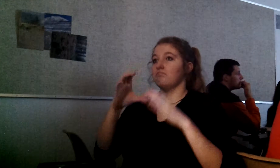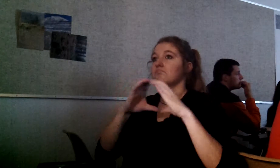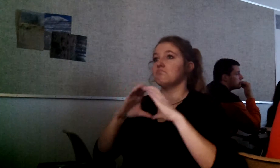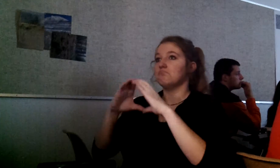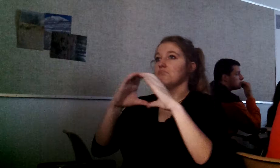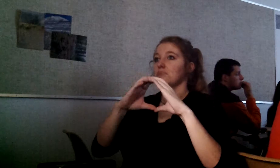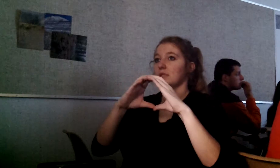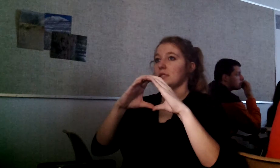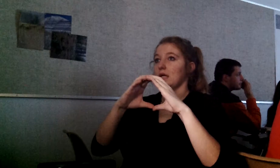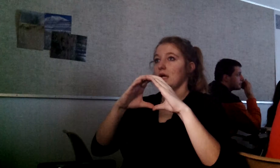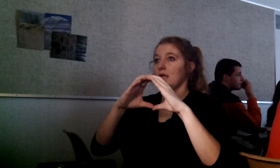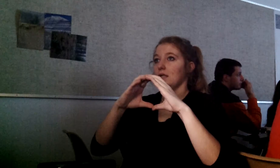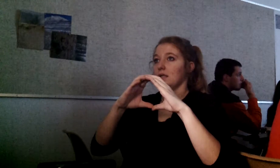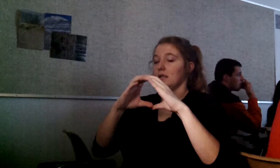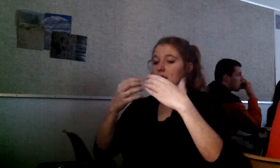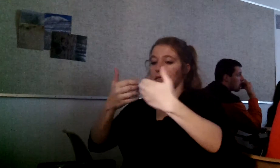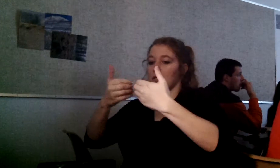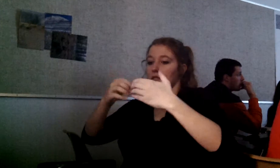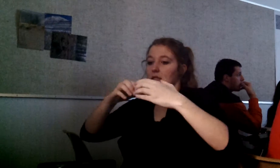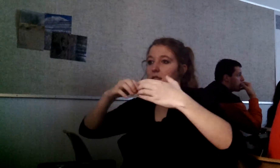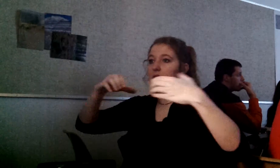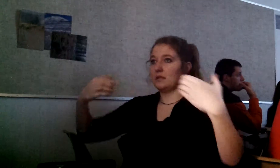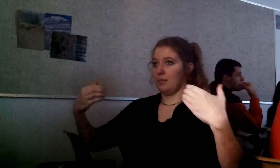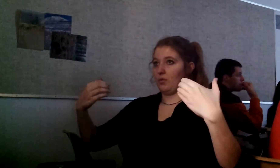other cells presenting cadherins of the same type.